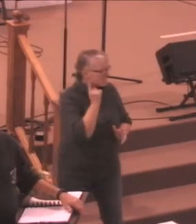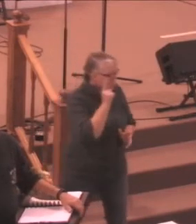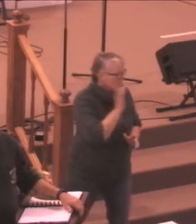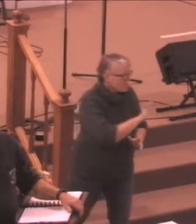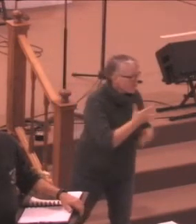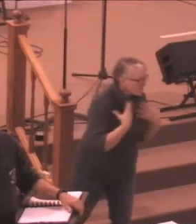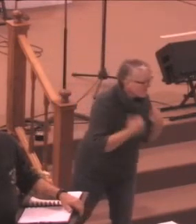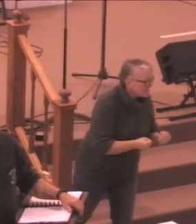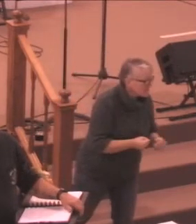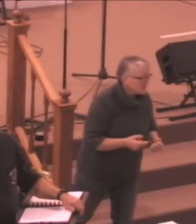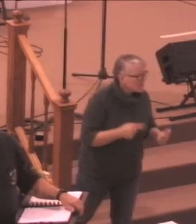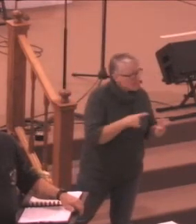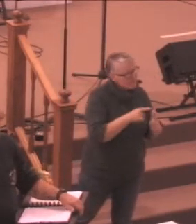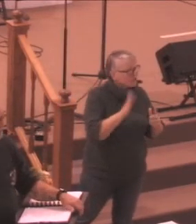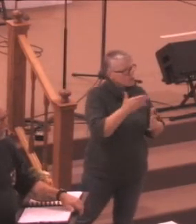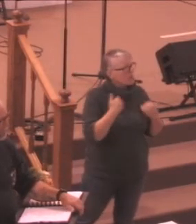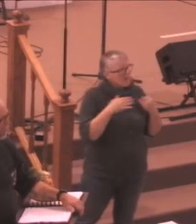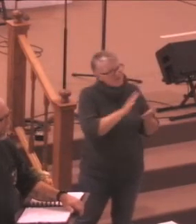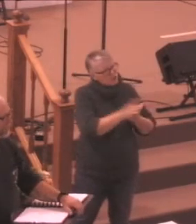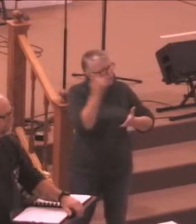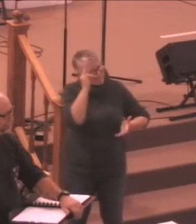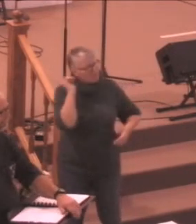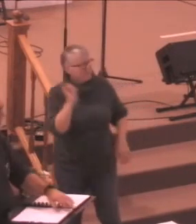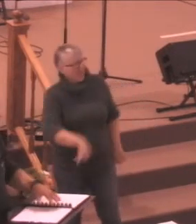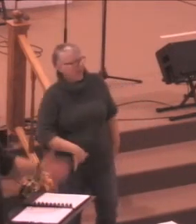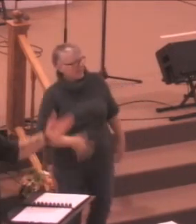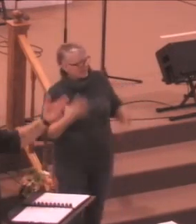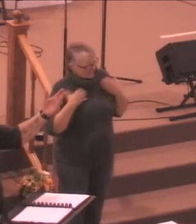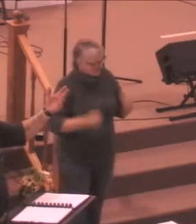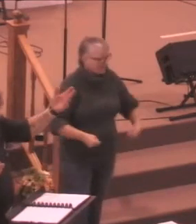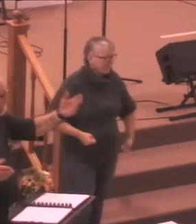What kind of stinking thinking is that?